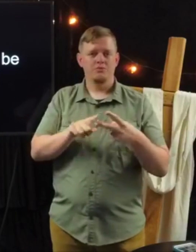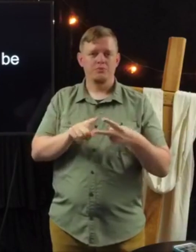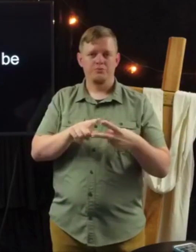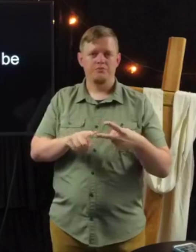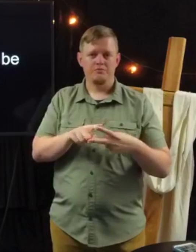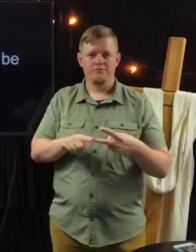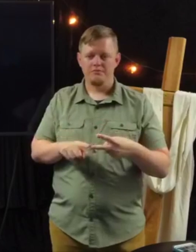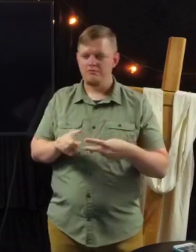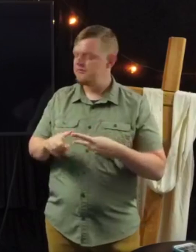of Jesus?